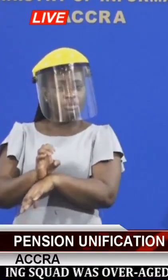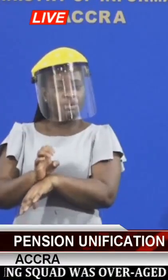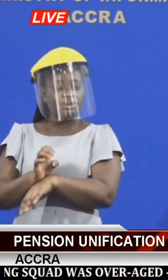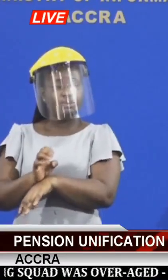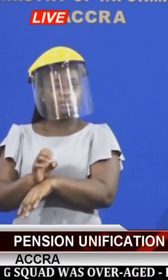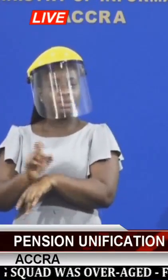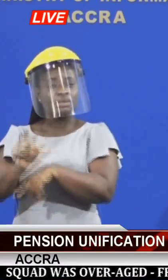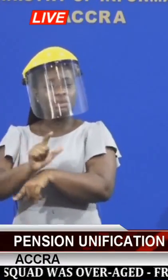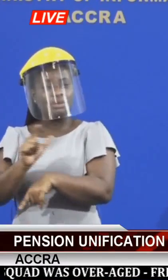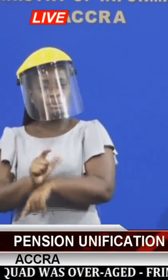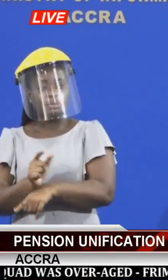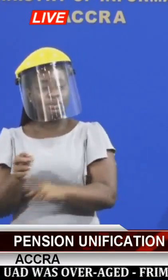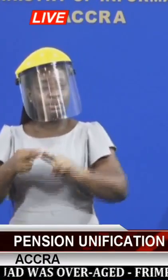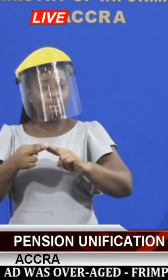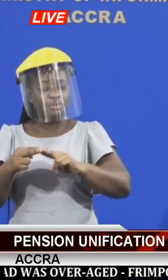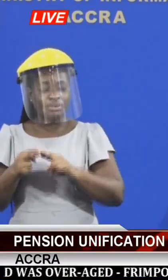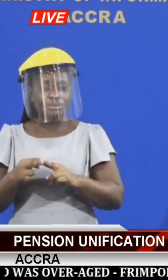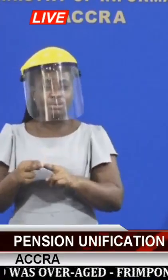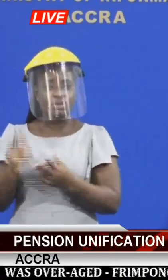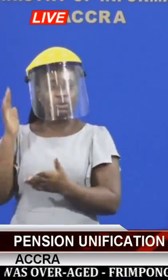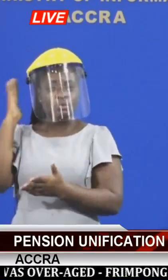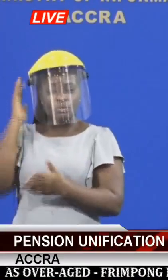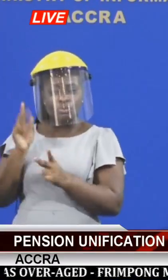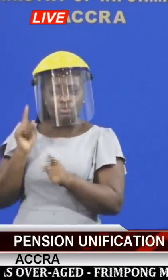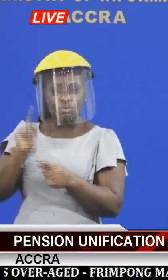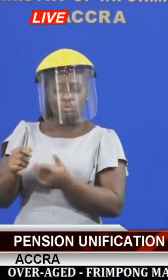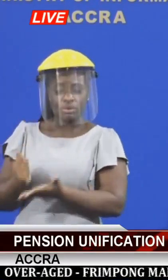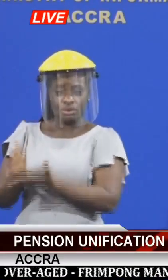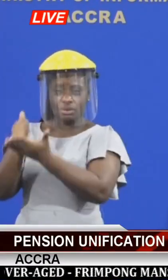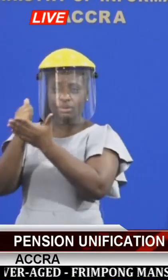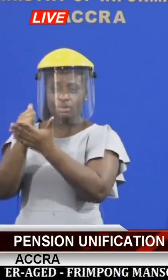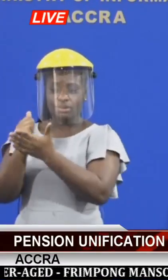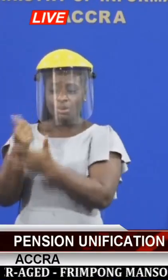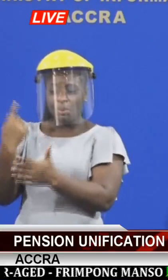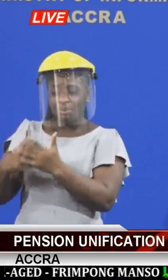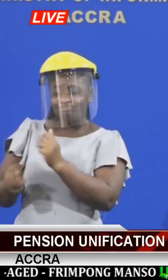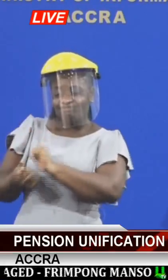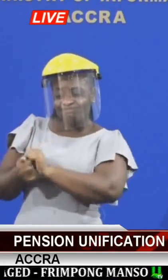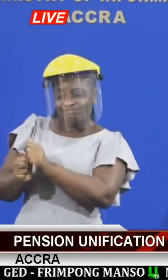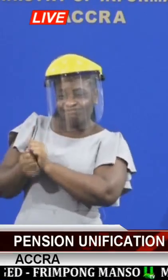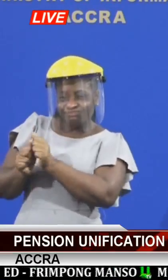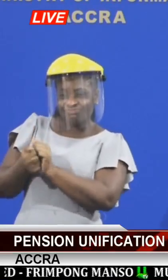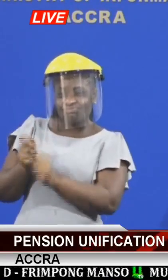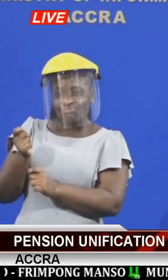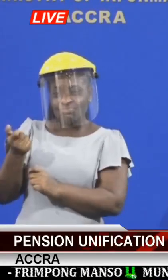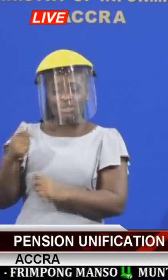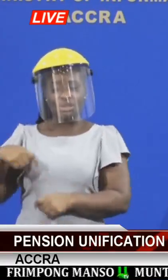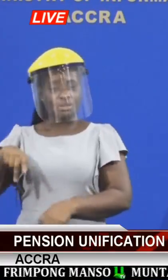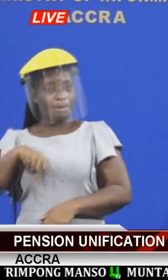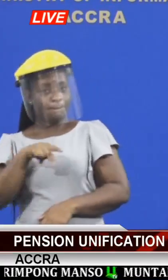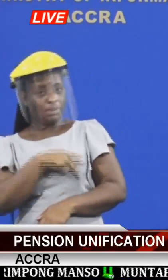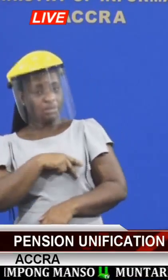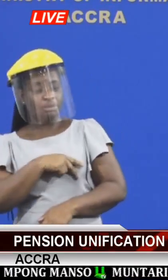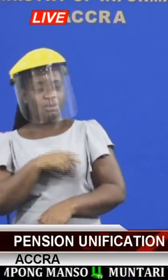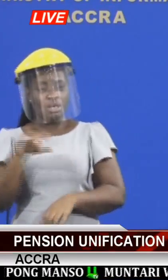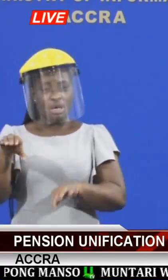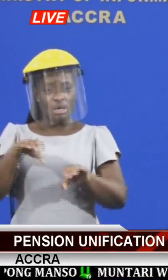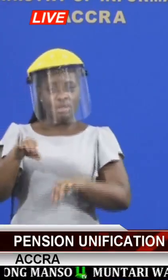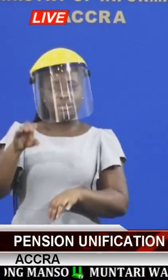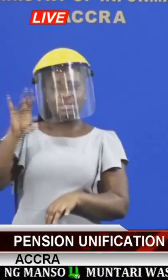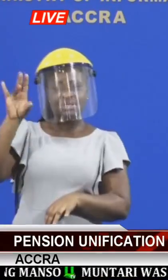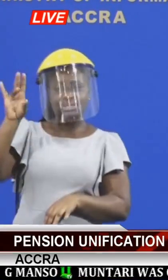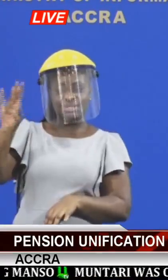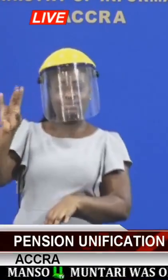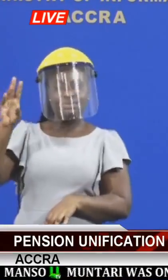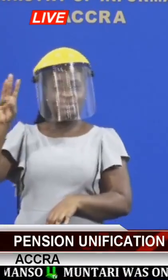on here now unto one among na amendment I was say yeah yeah a war parliament and ran was say amend your parliament act 766 no yet me